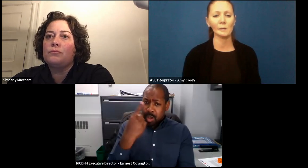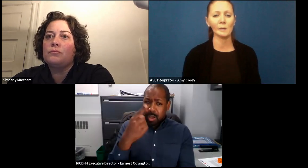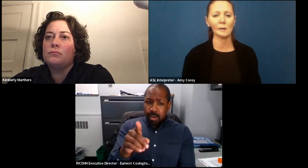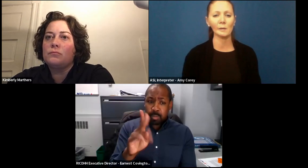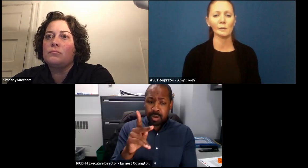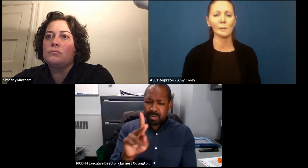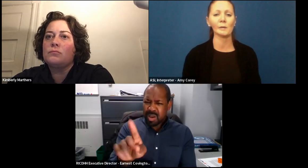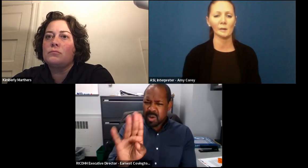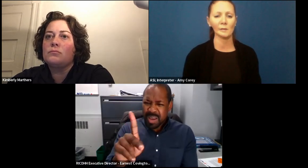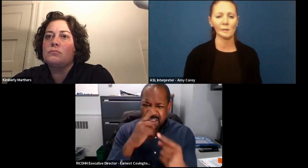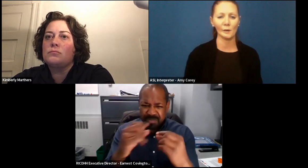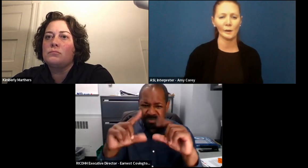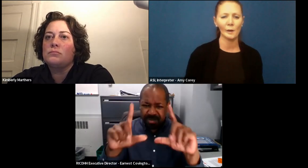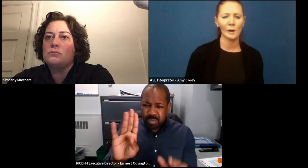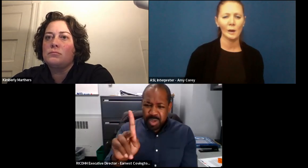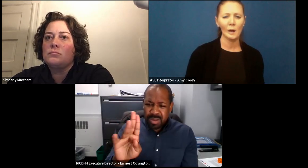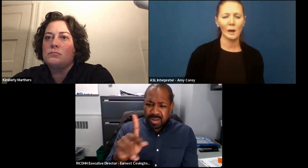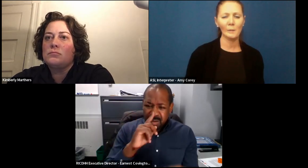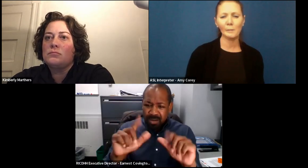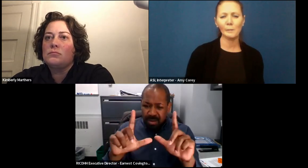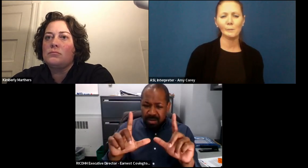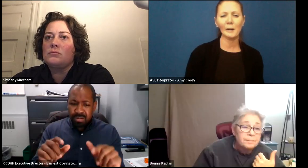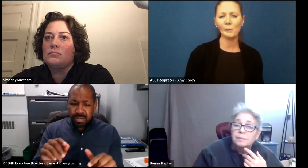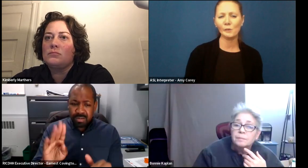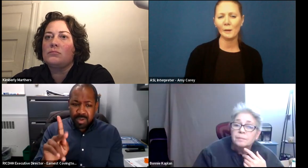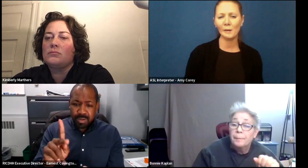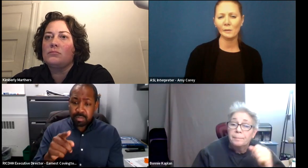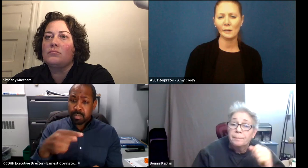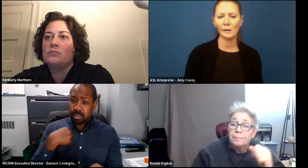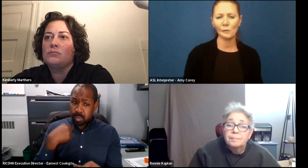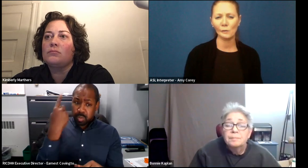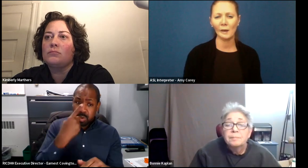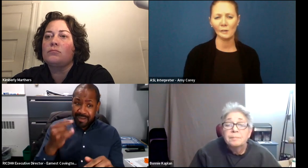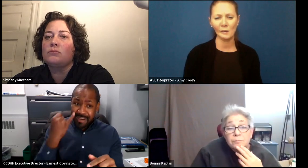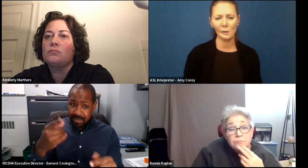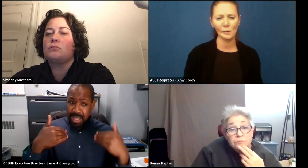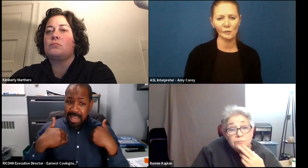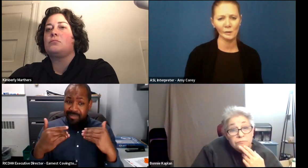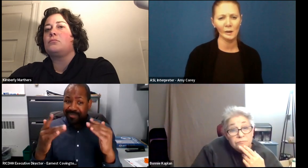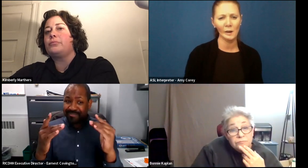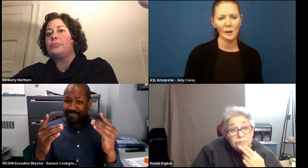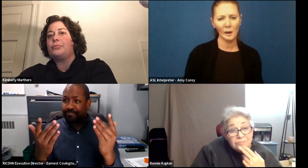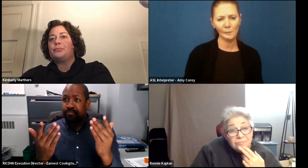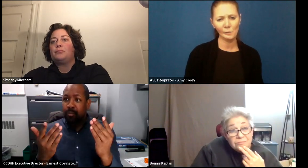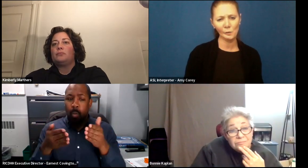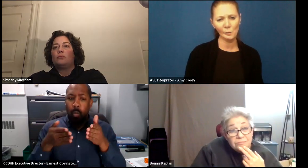been something to consider. Bonnie, would you mind taking yeah, I just had a question.